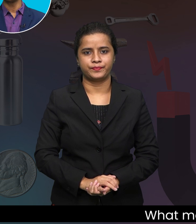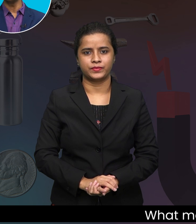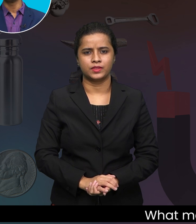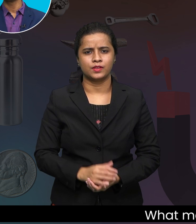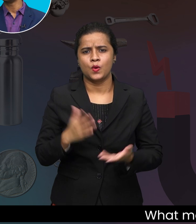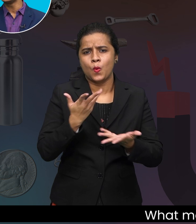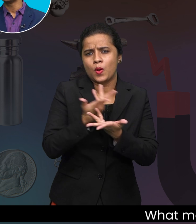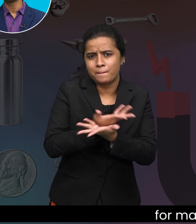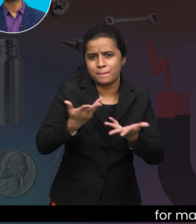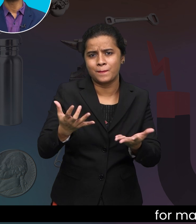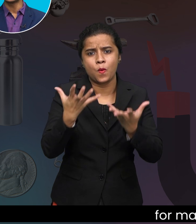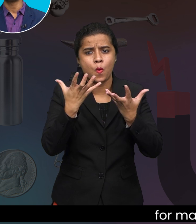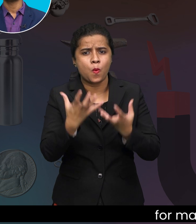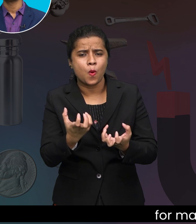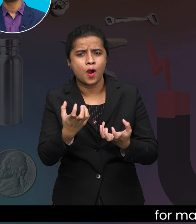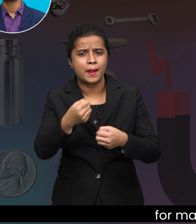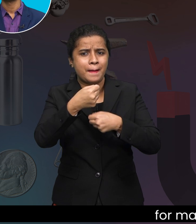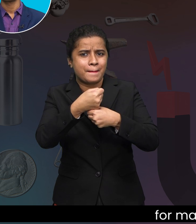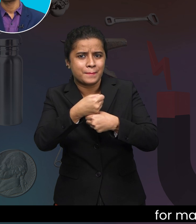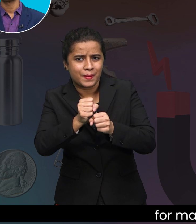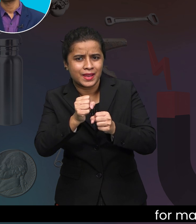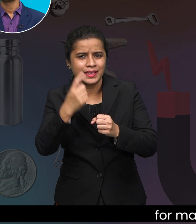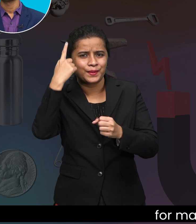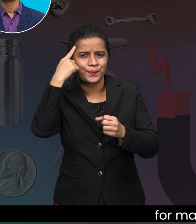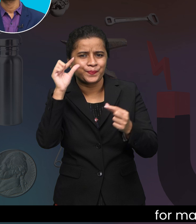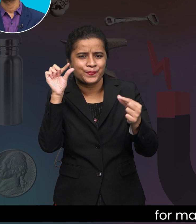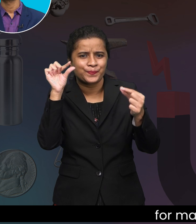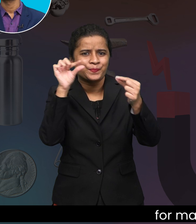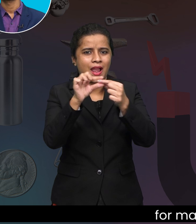What material is needed for making magnets?